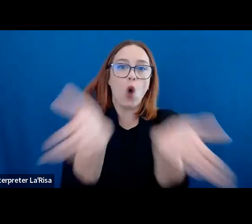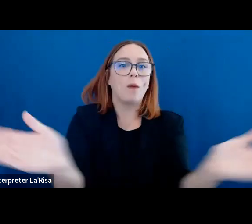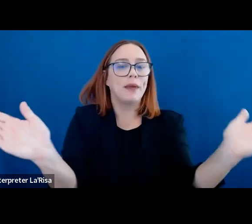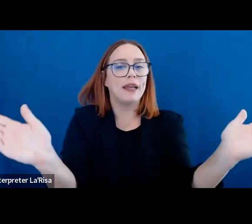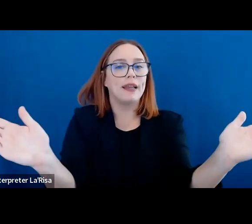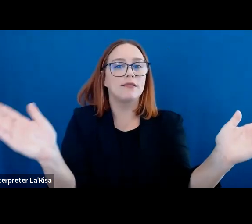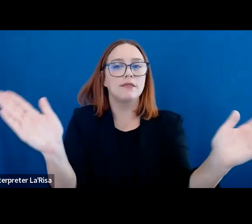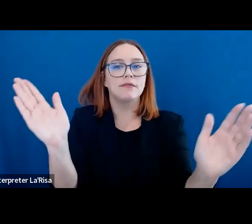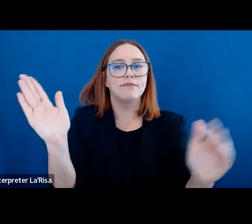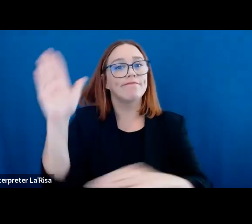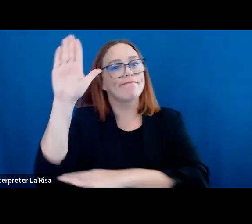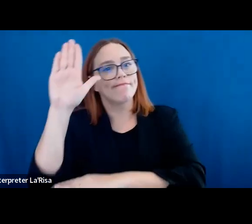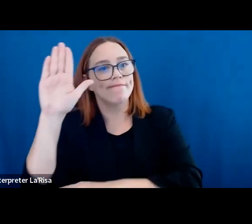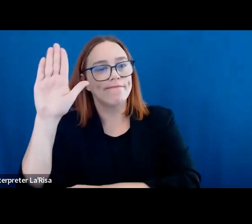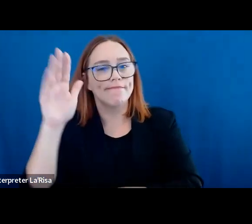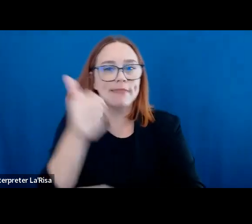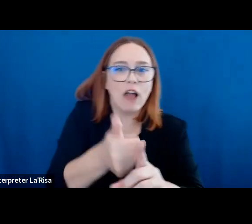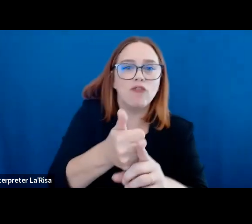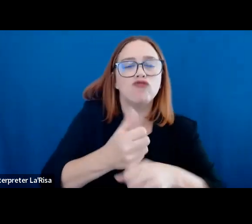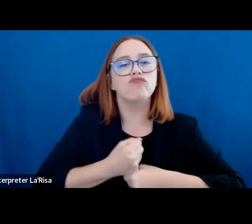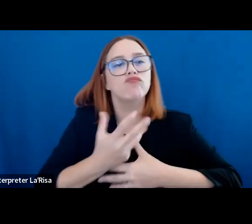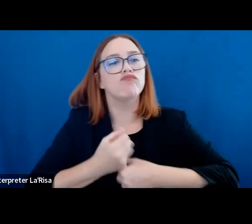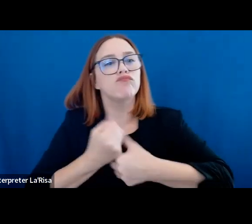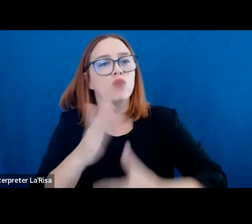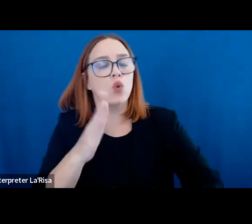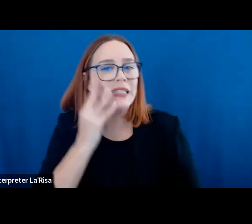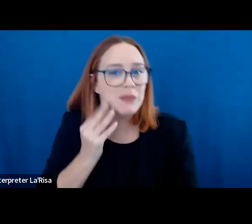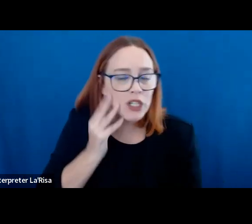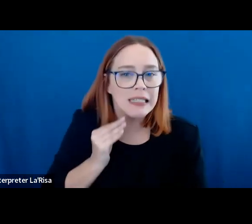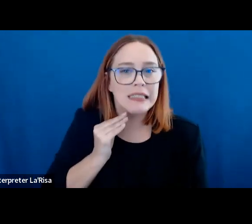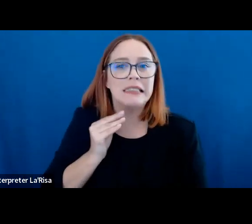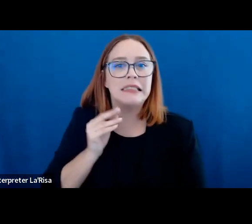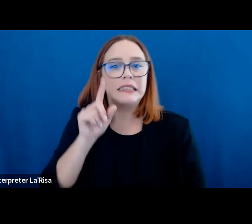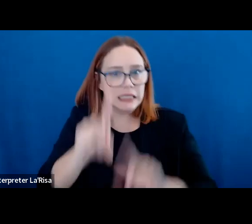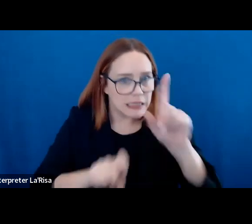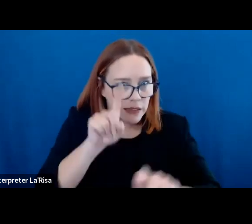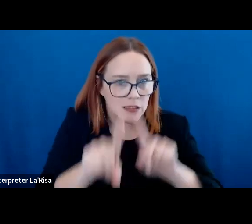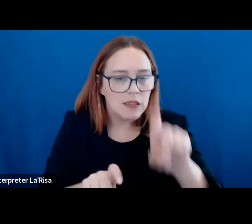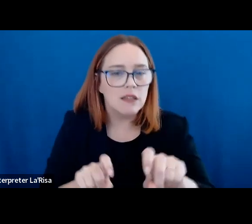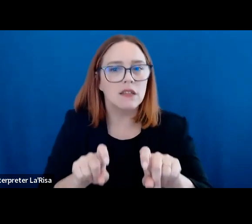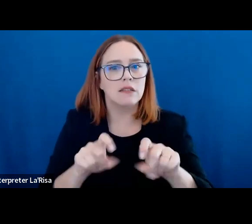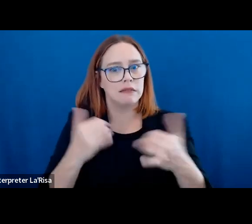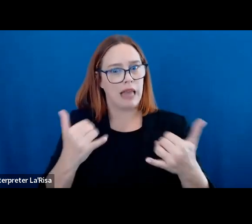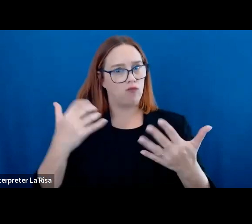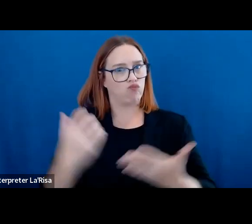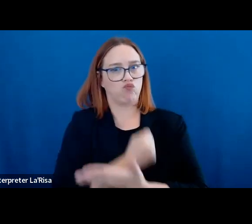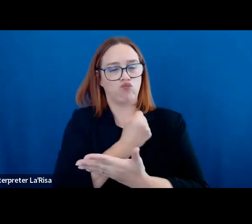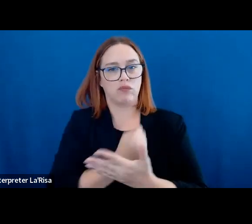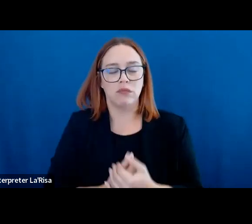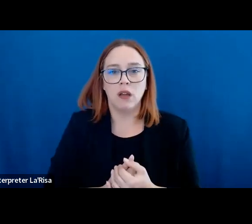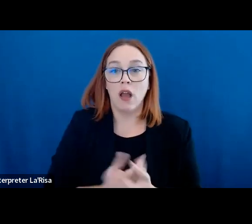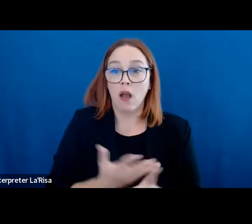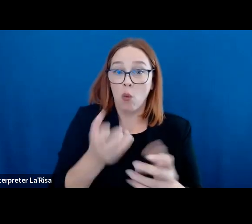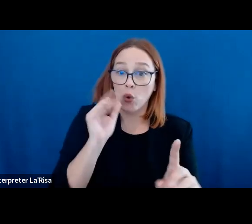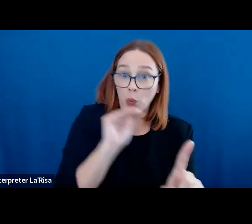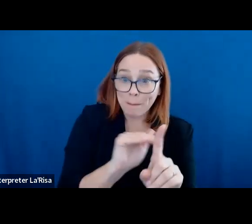for people to share their experiences, ask questions. I would like to go back to just a reminder